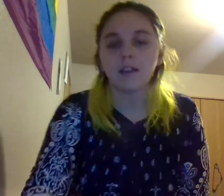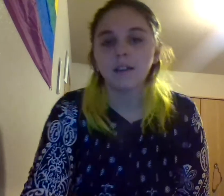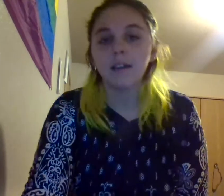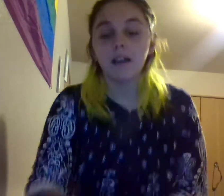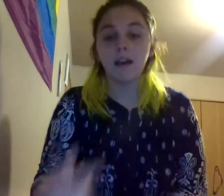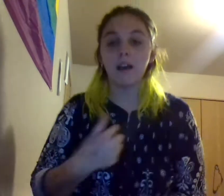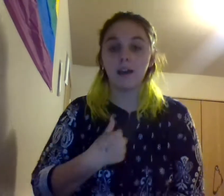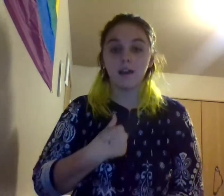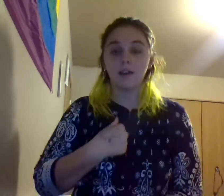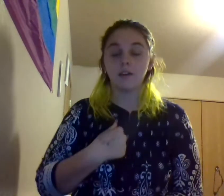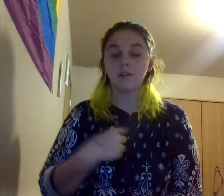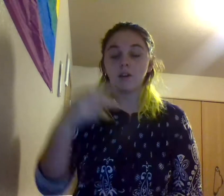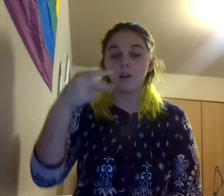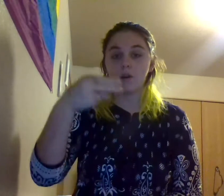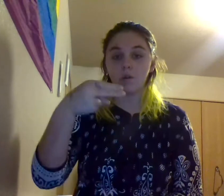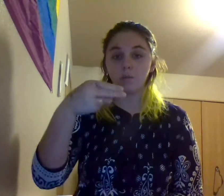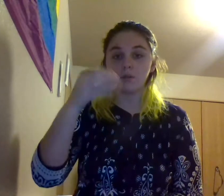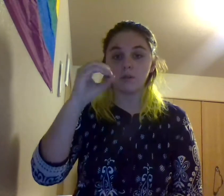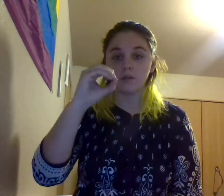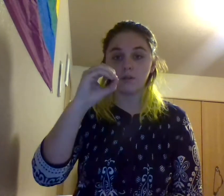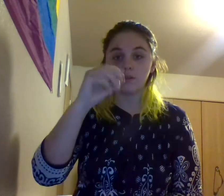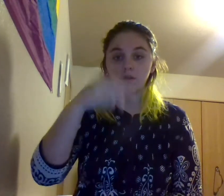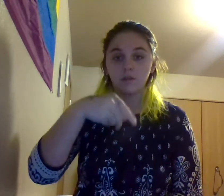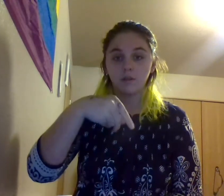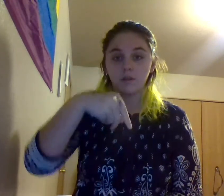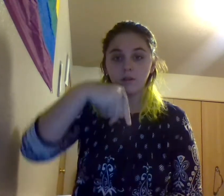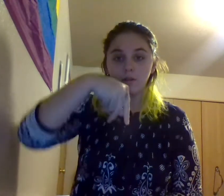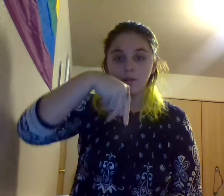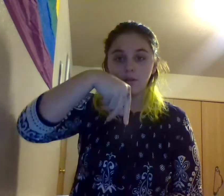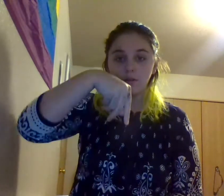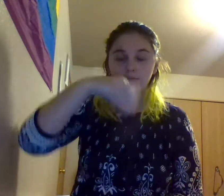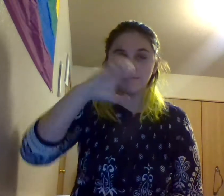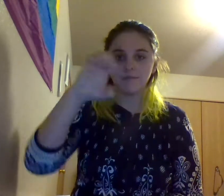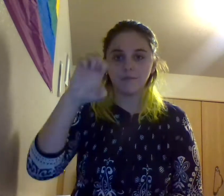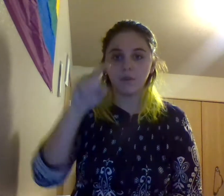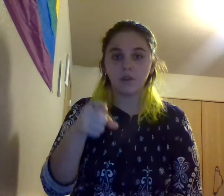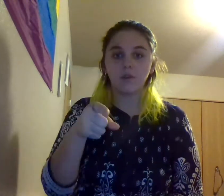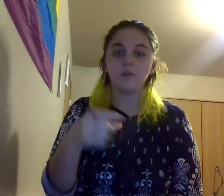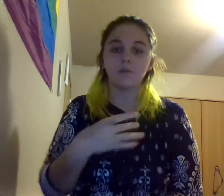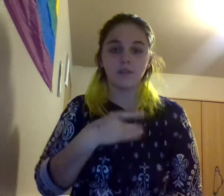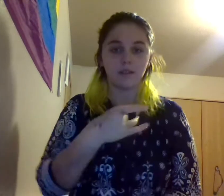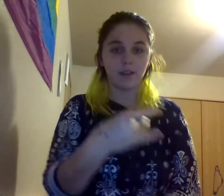I hope you like.